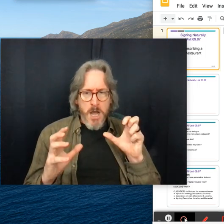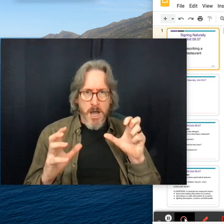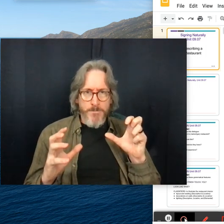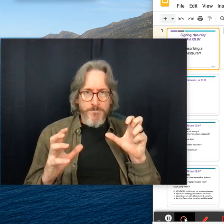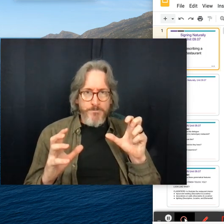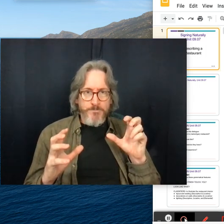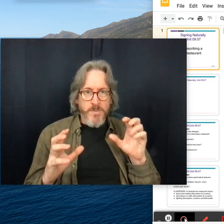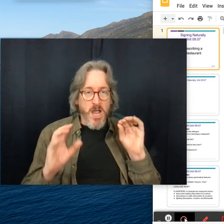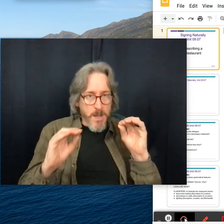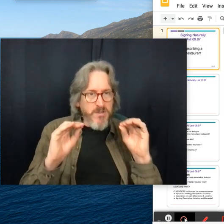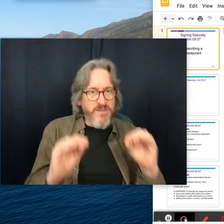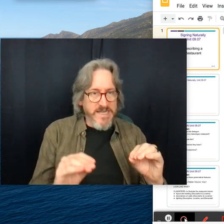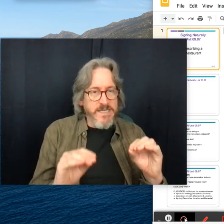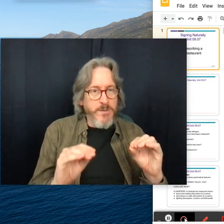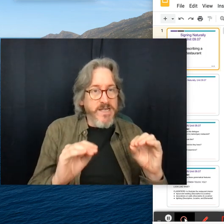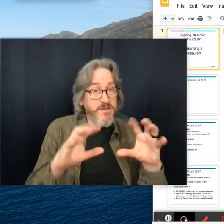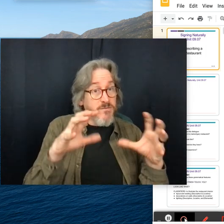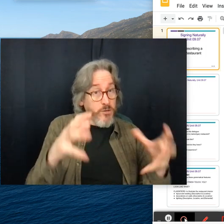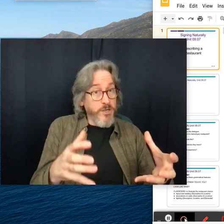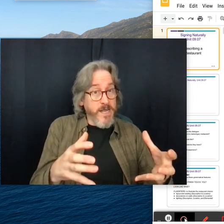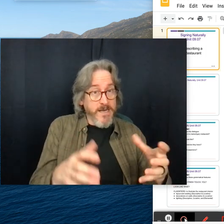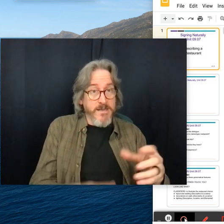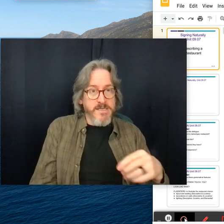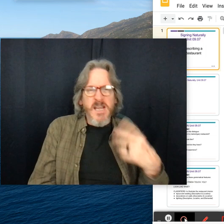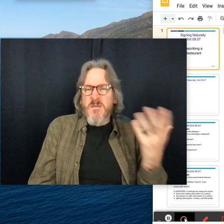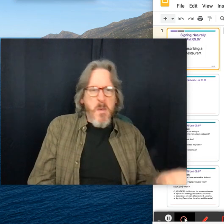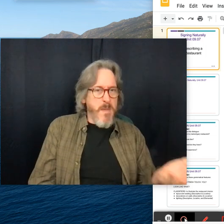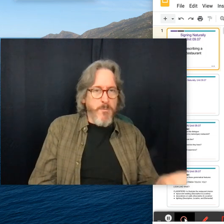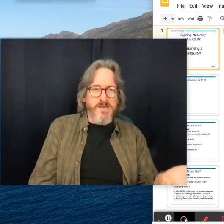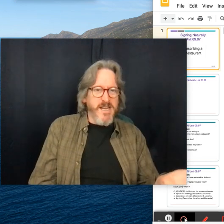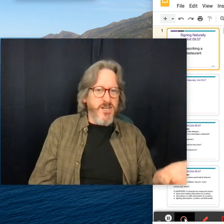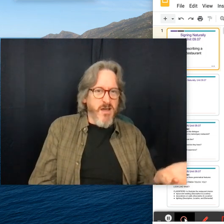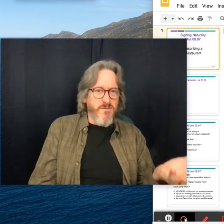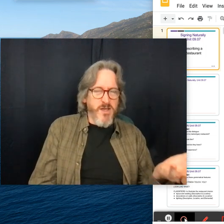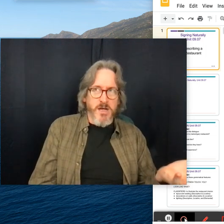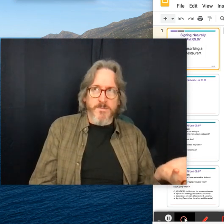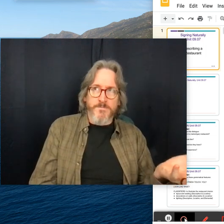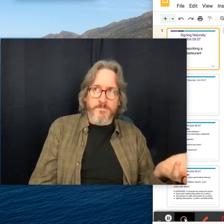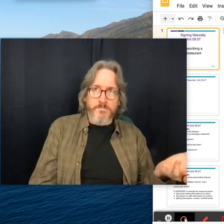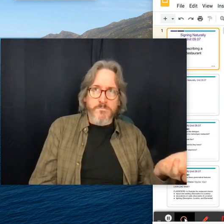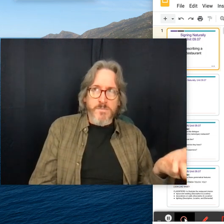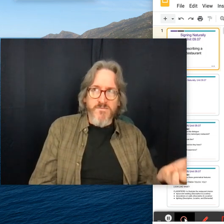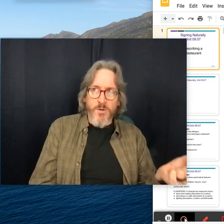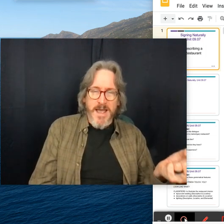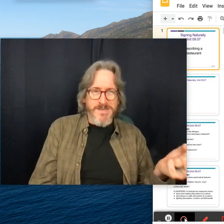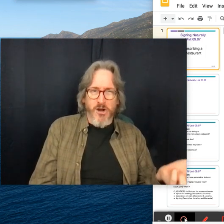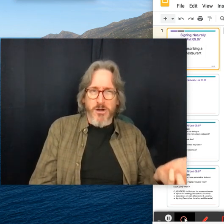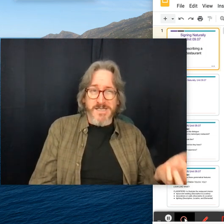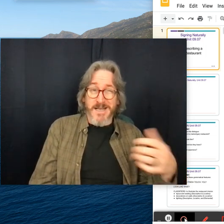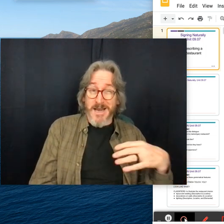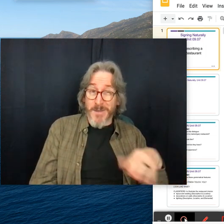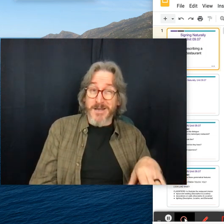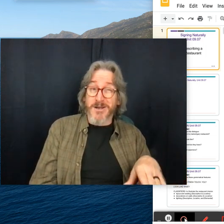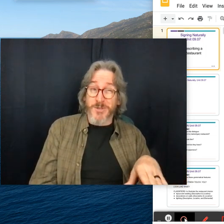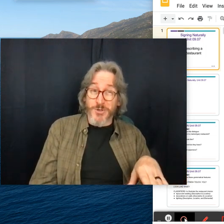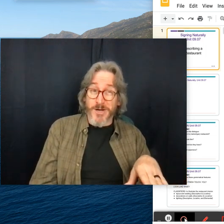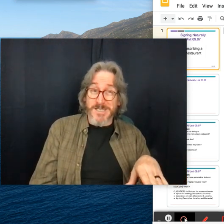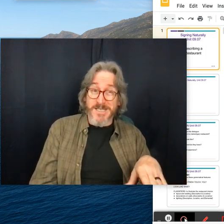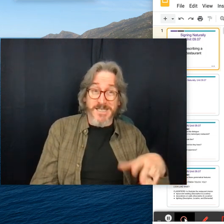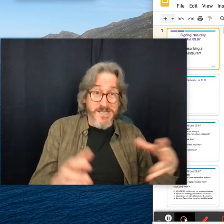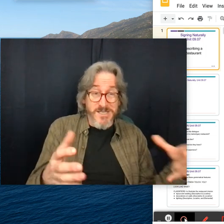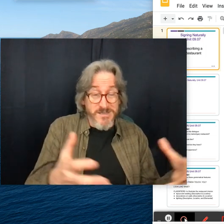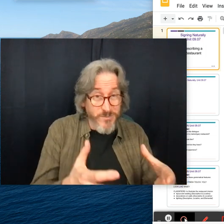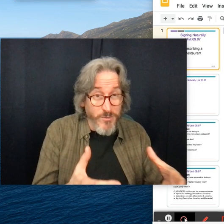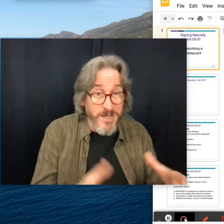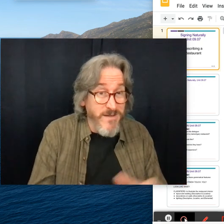really a couple of easy ways of looking at this. Memorization of the vocab is the hardest thing, and I'm not going to go too